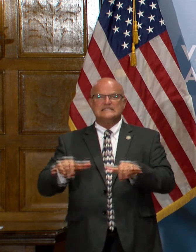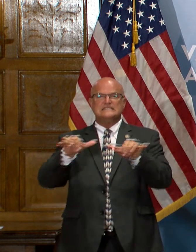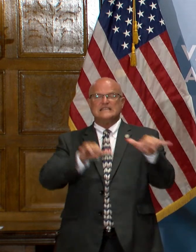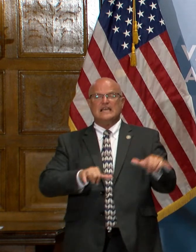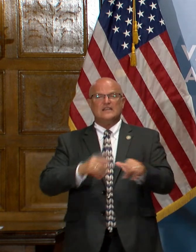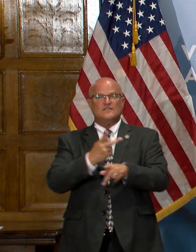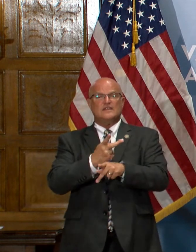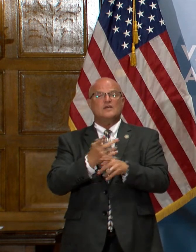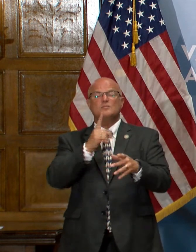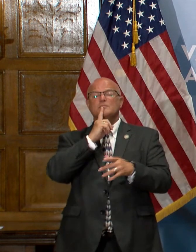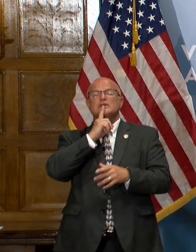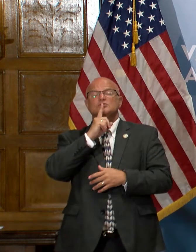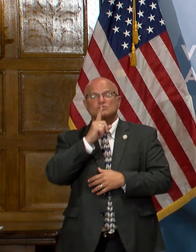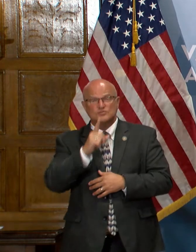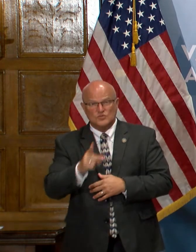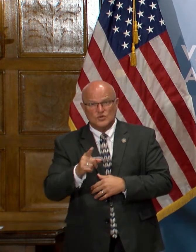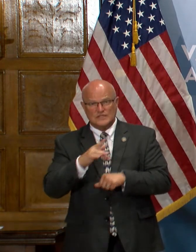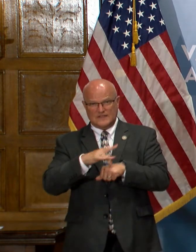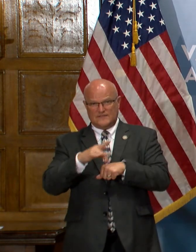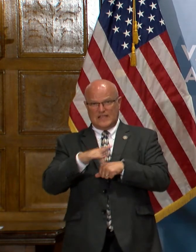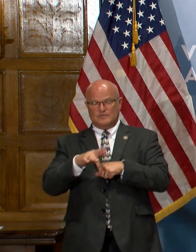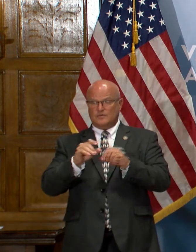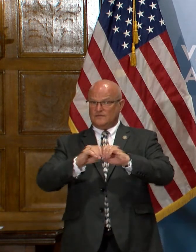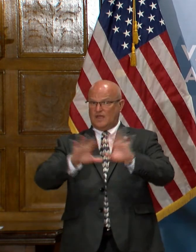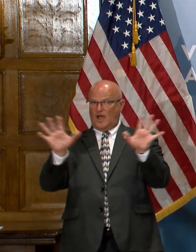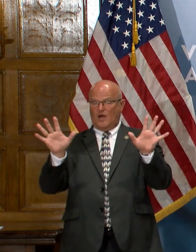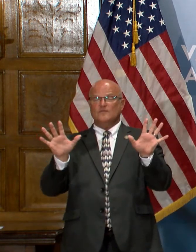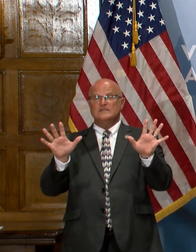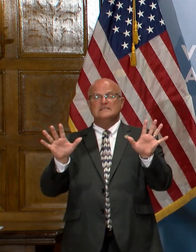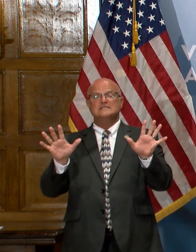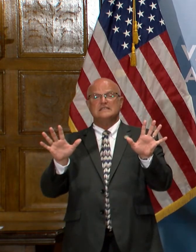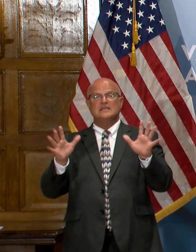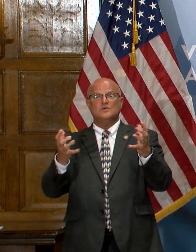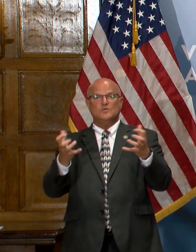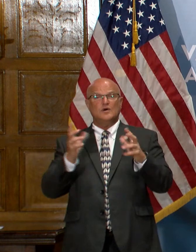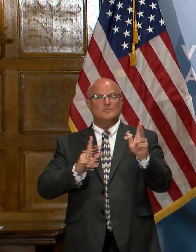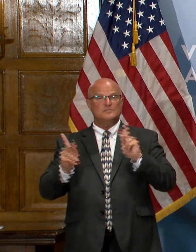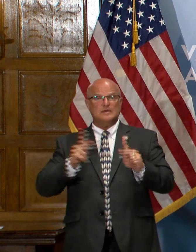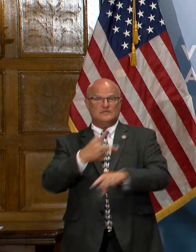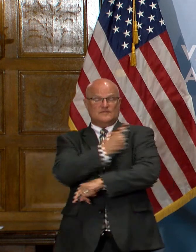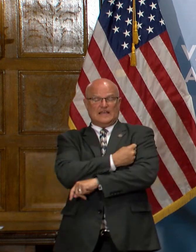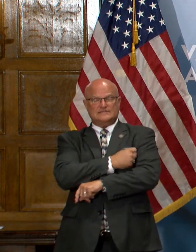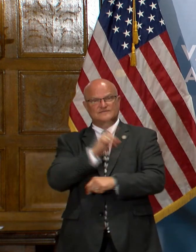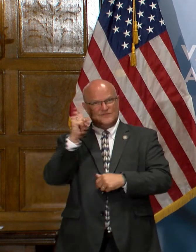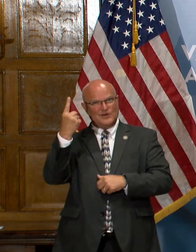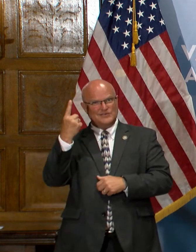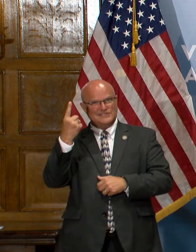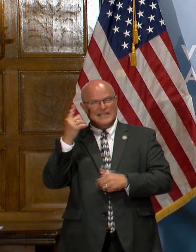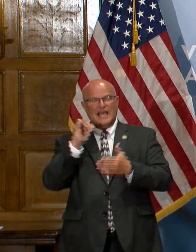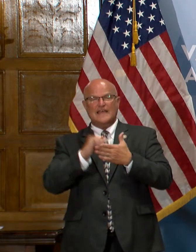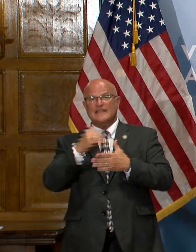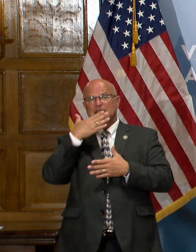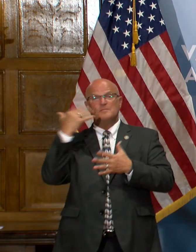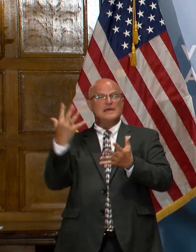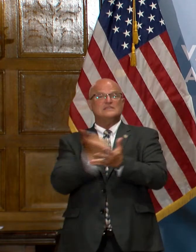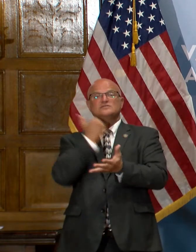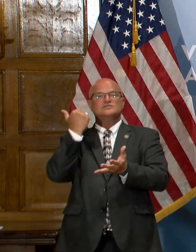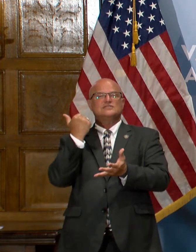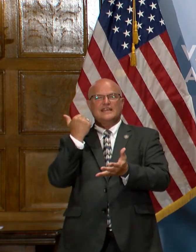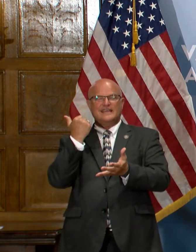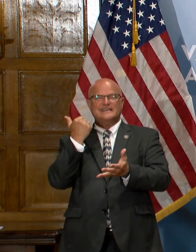care we want to make sure is available. Obviously, we want people to be vaccinated, and that is the best chance